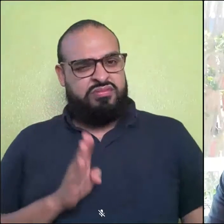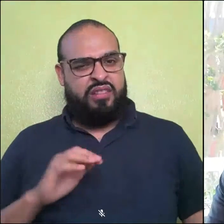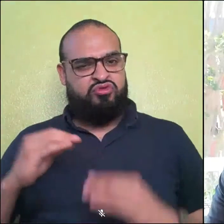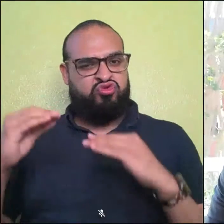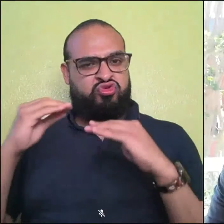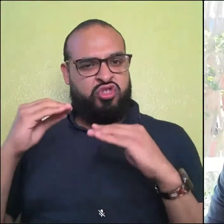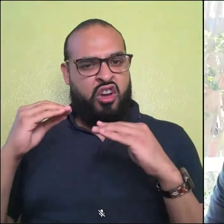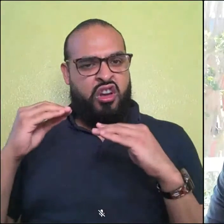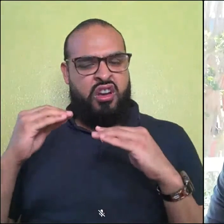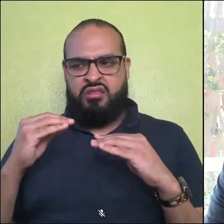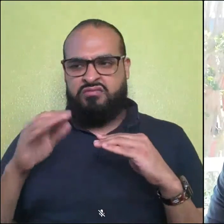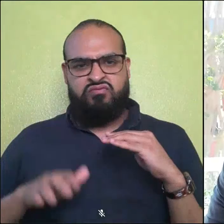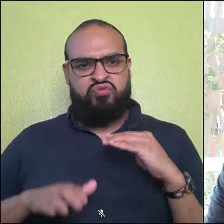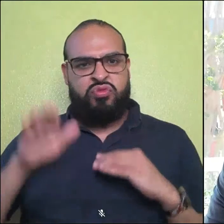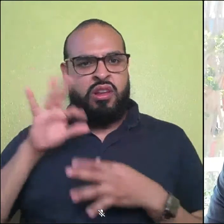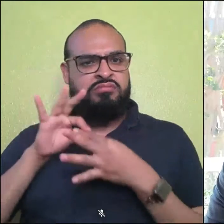alone.